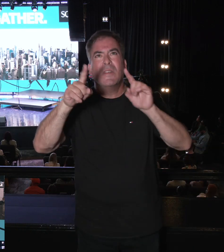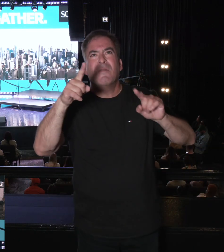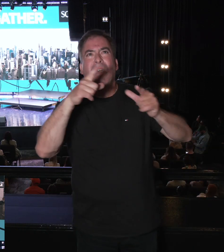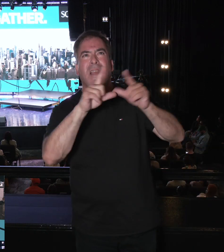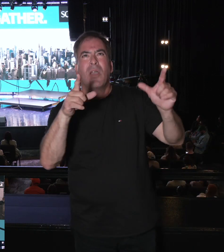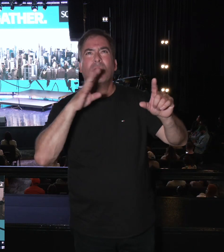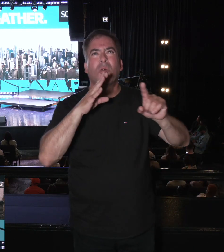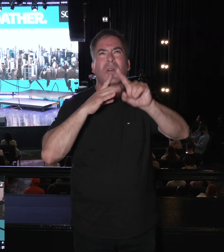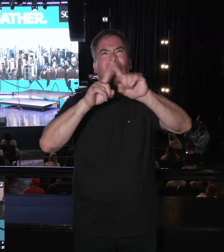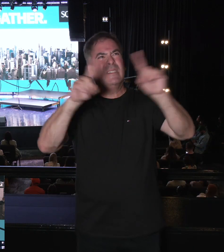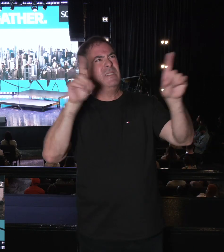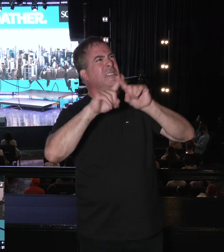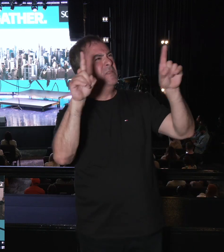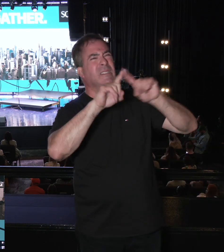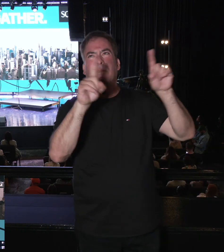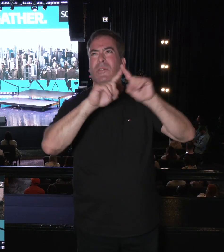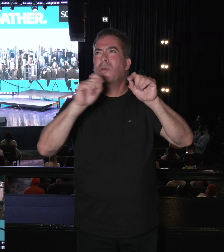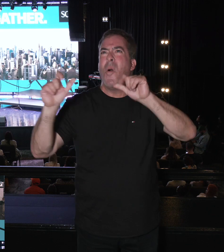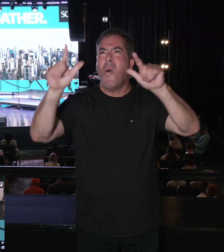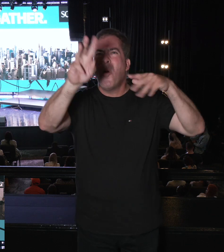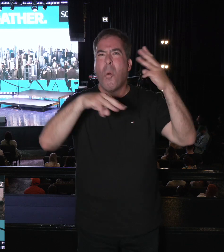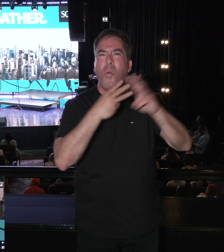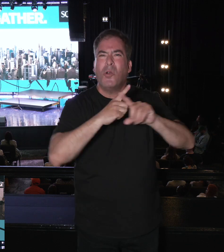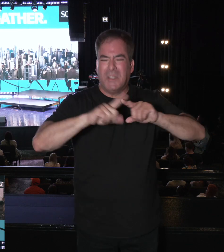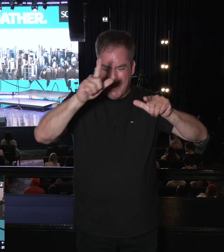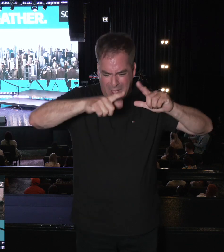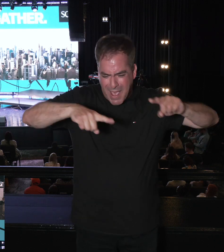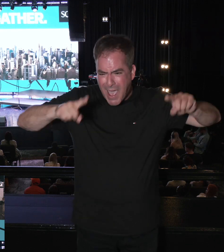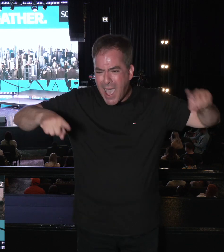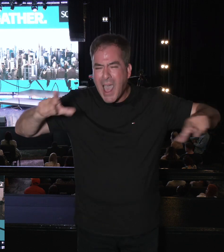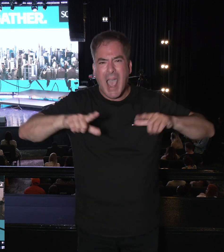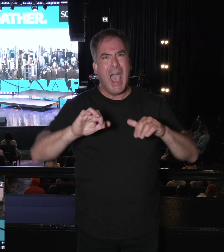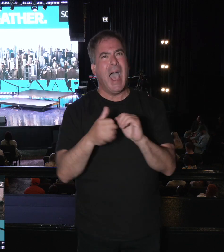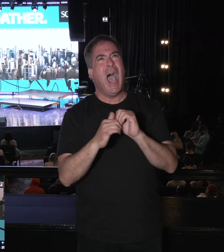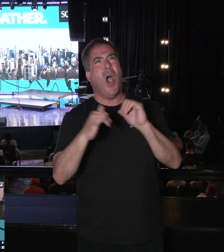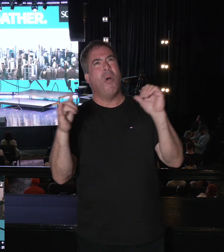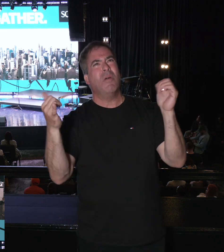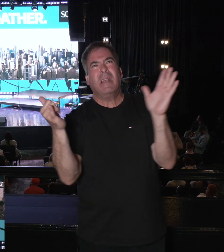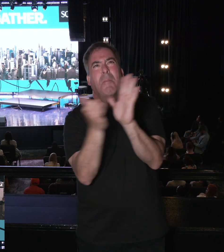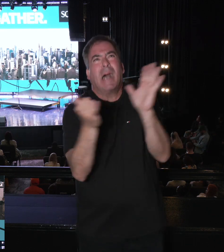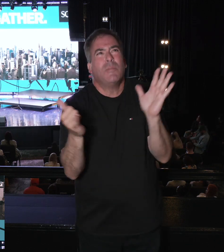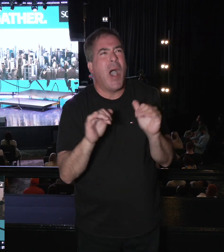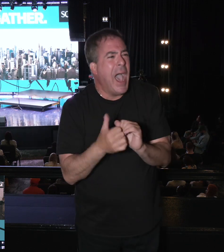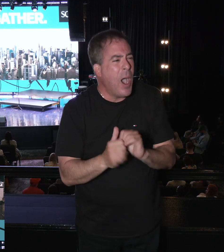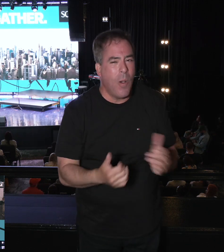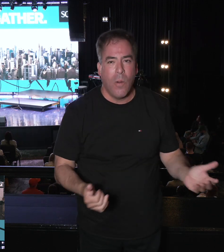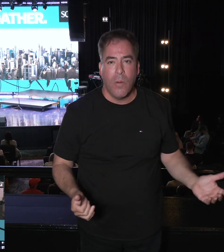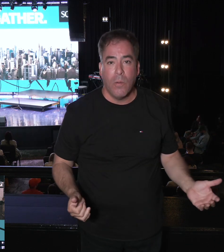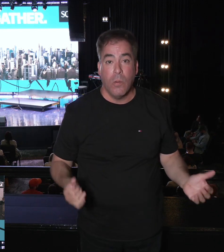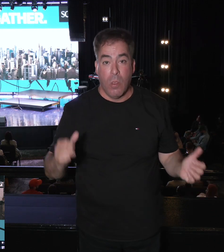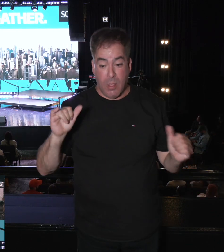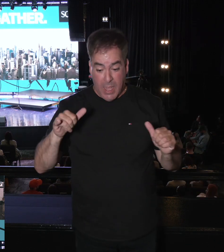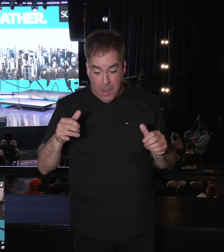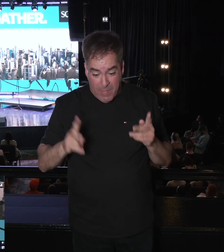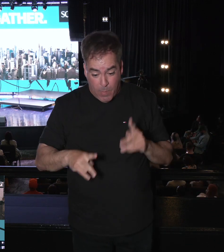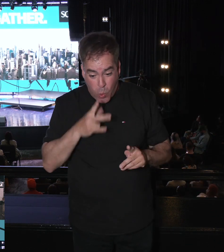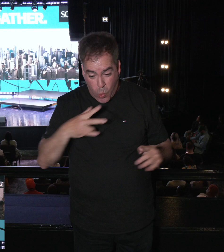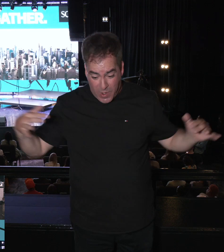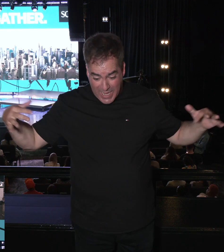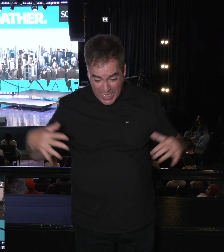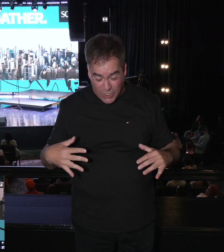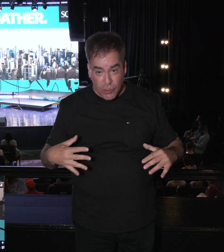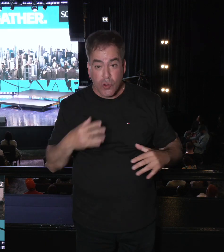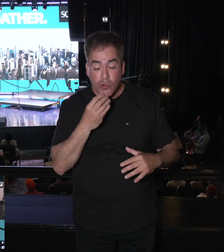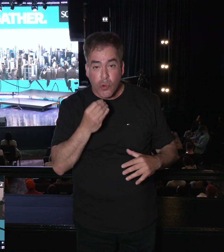that are not their languages. They're from all over the world. And how is this possible? So now these gathered Jews that were in Jerusalem